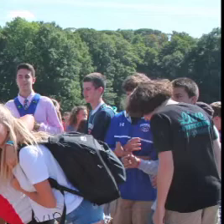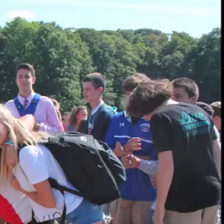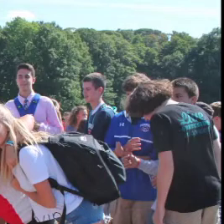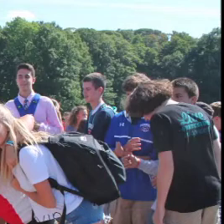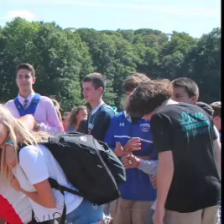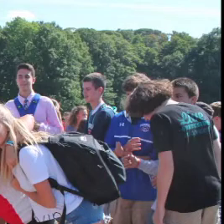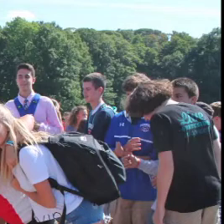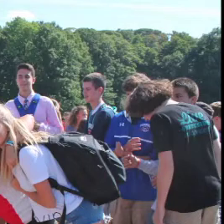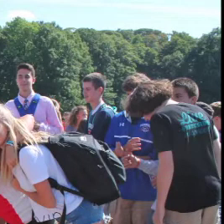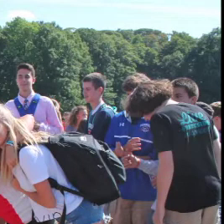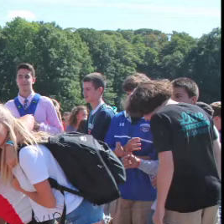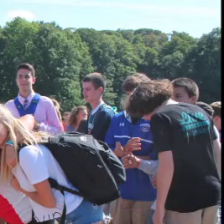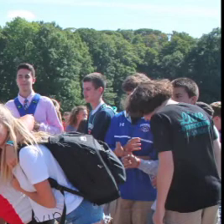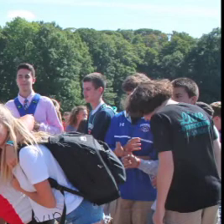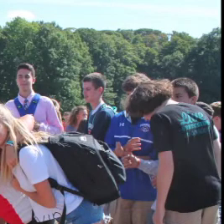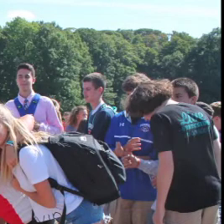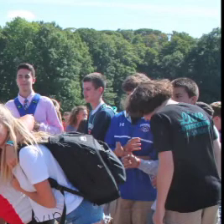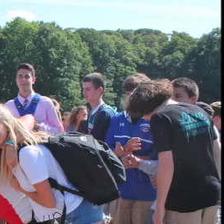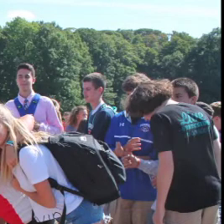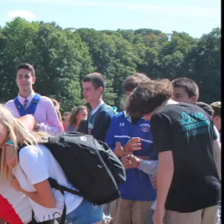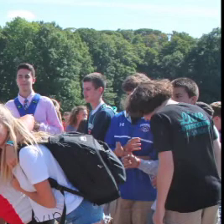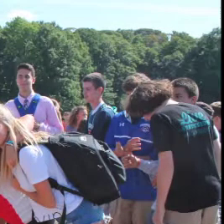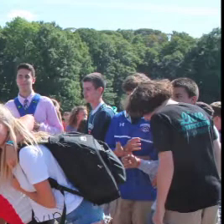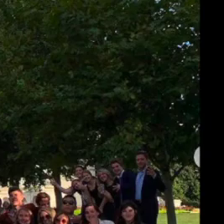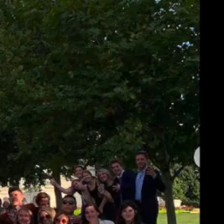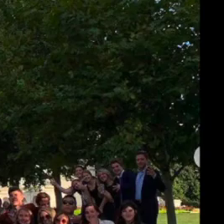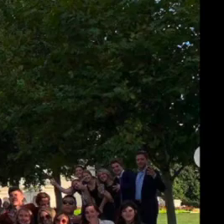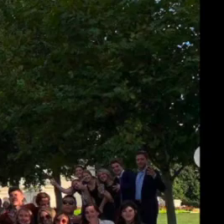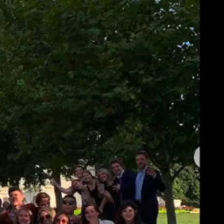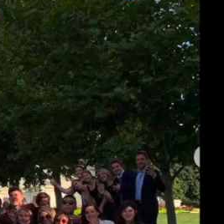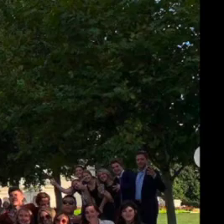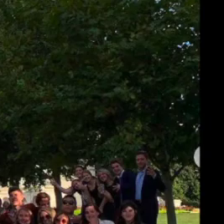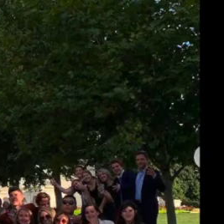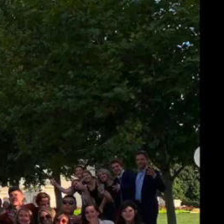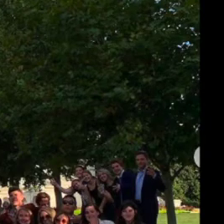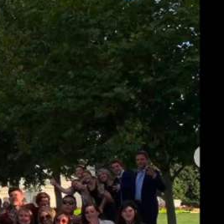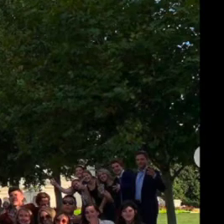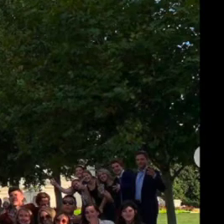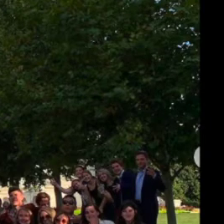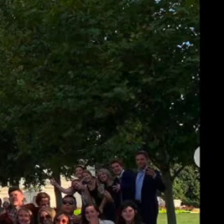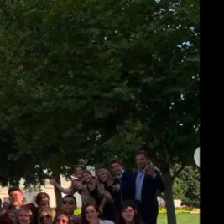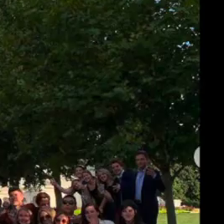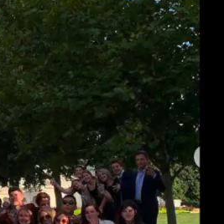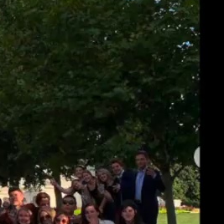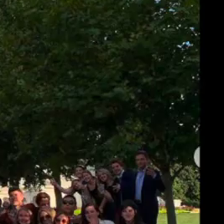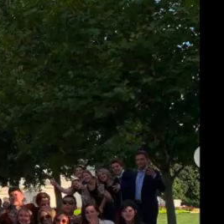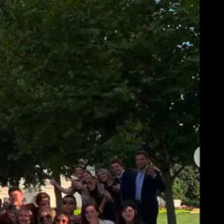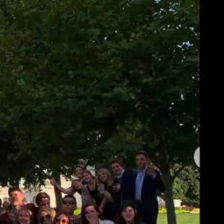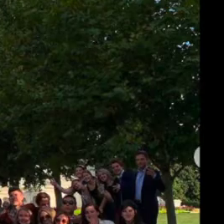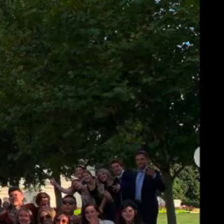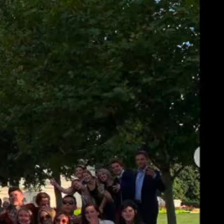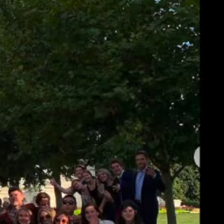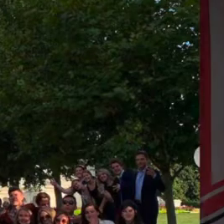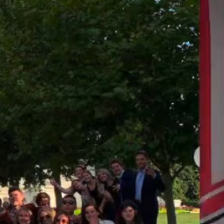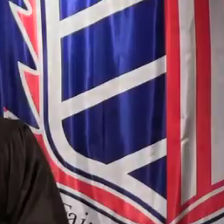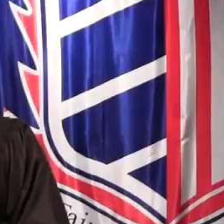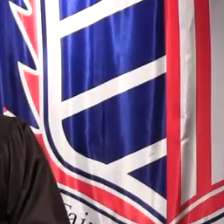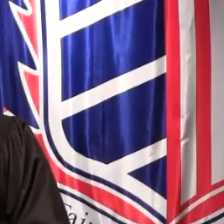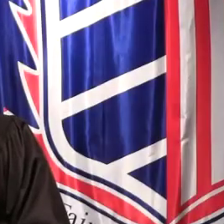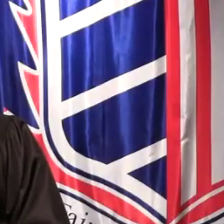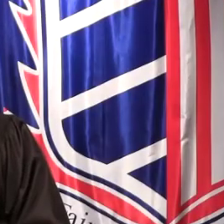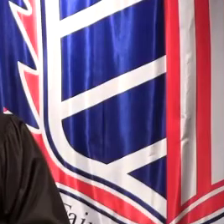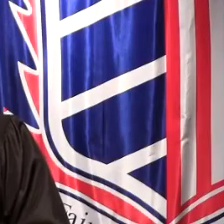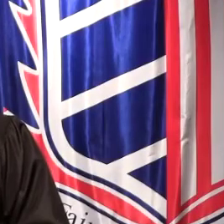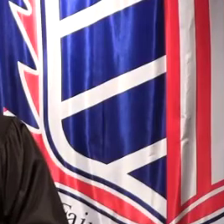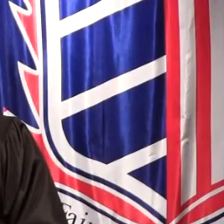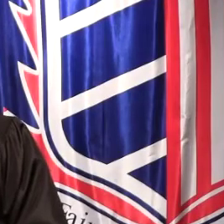activities, the arts, sciences, humanities, and athletics. However, it seems at times we have